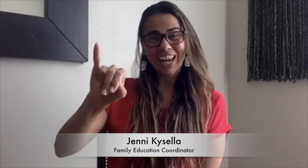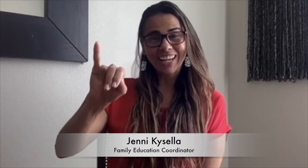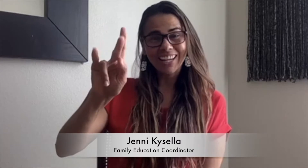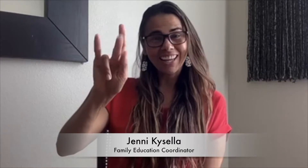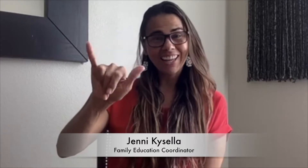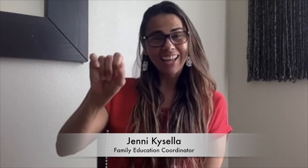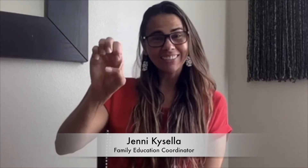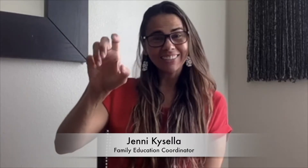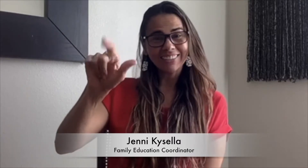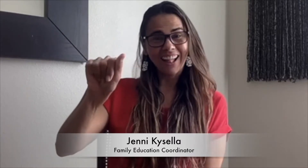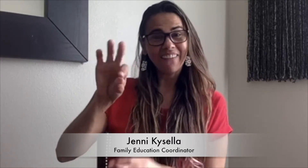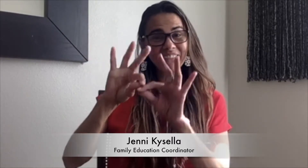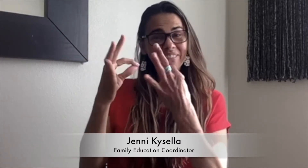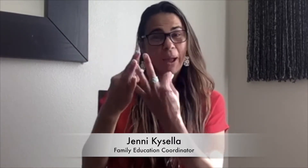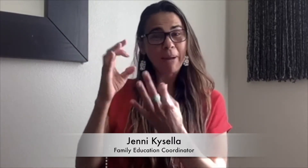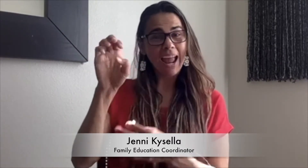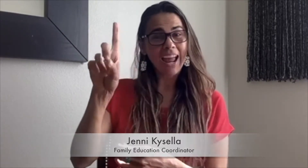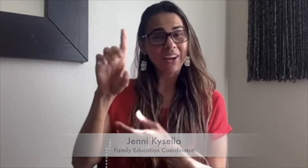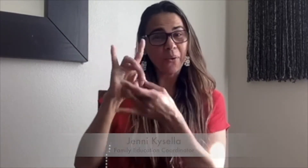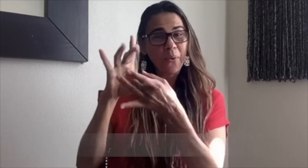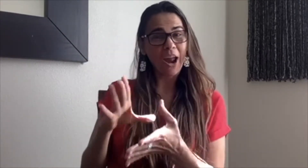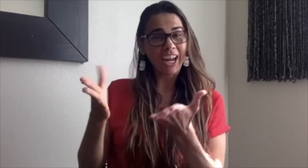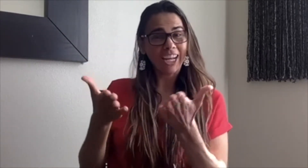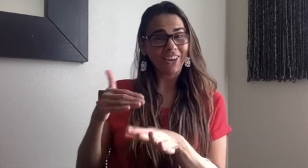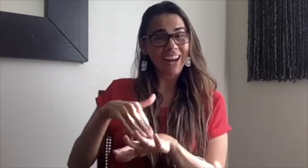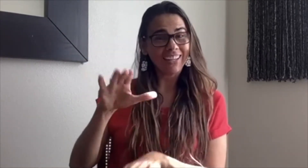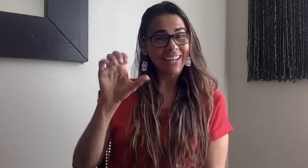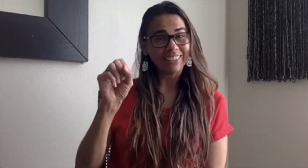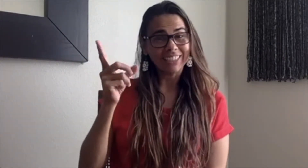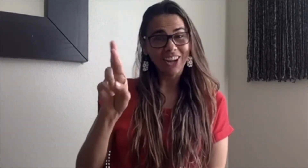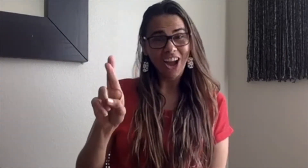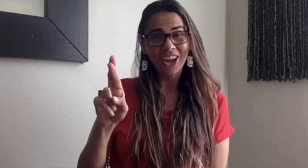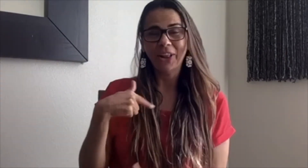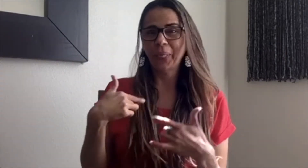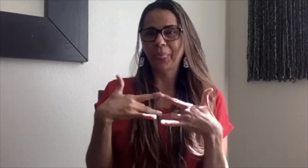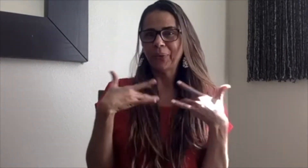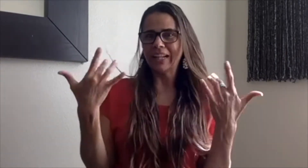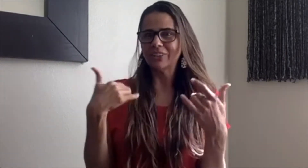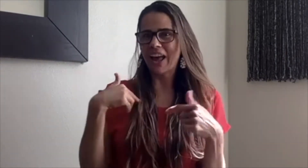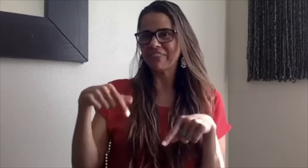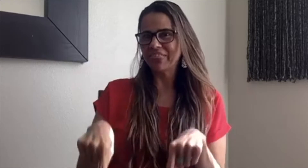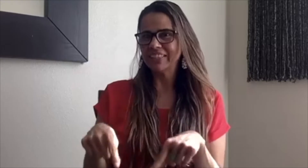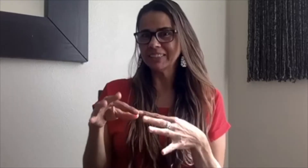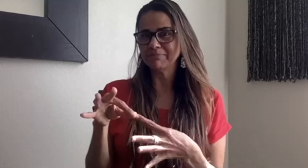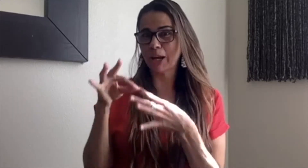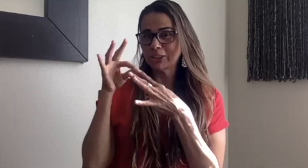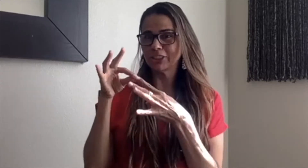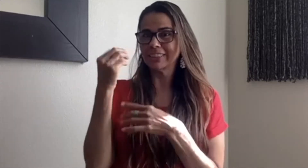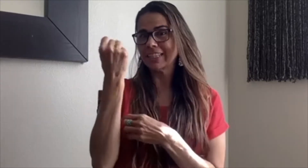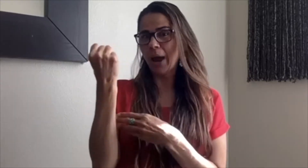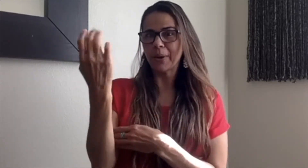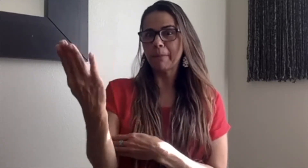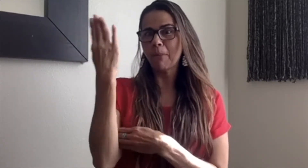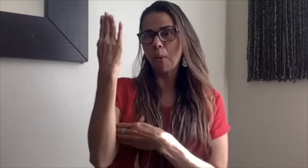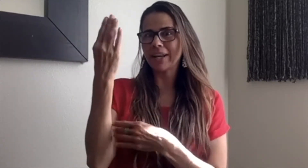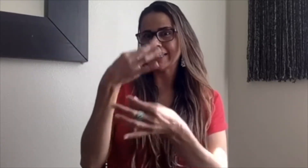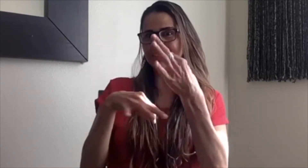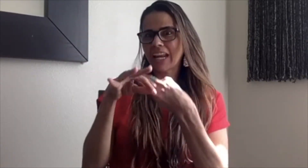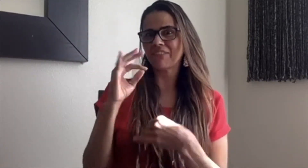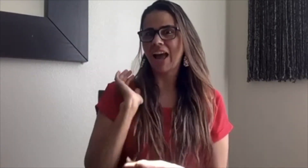Hello, everyone. My name is Jenny Kaisela. I'm the Family Education Coordinator here at California School for the Deaf Riverside. I am thrilled to have this special Saturday